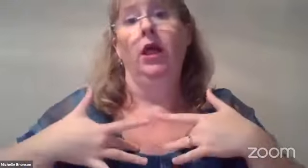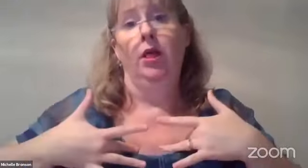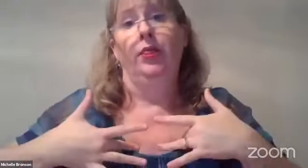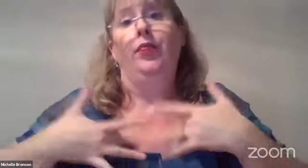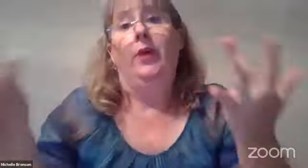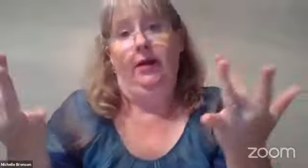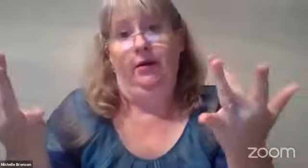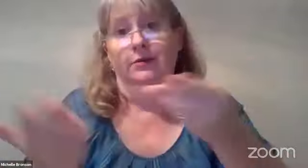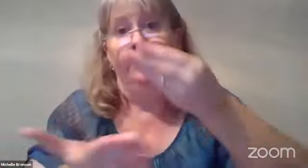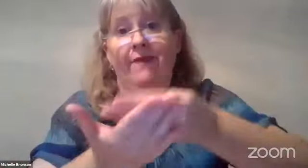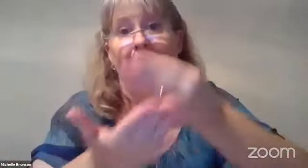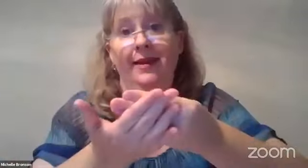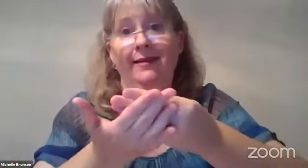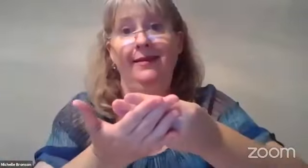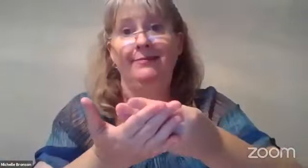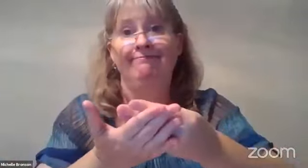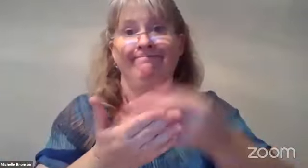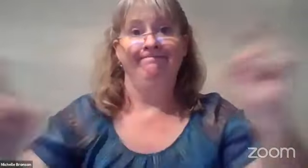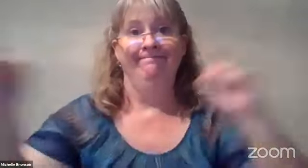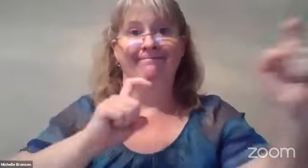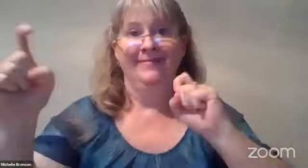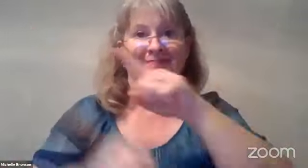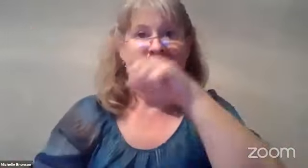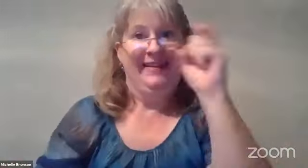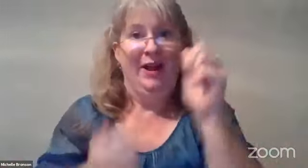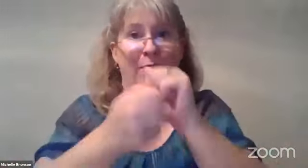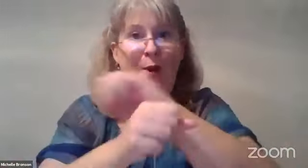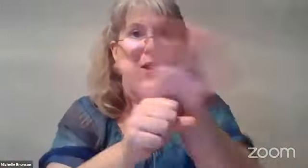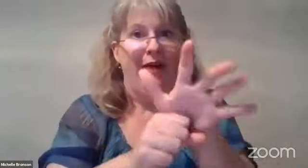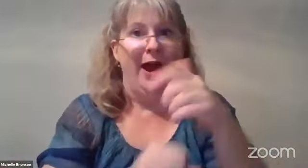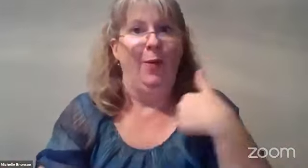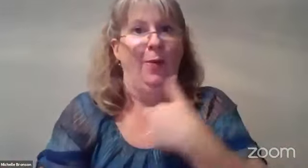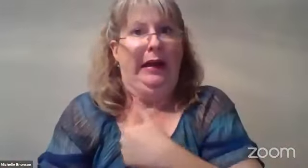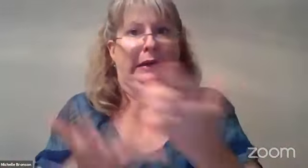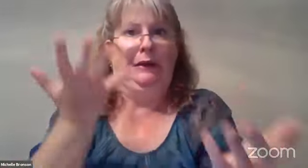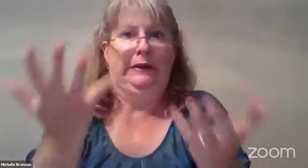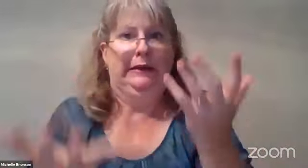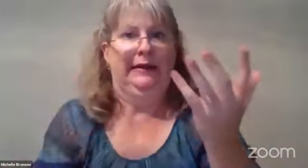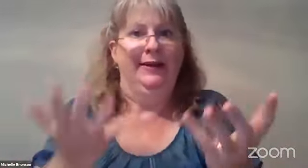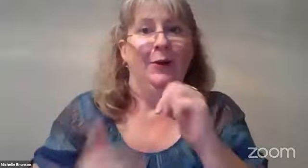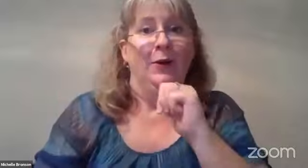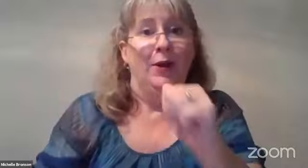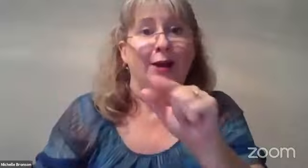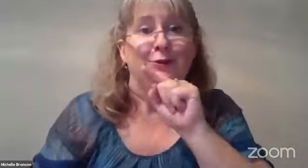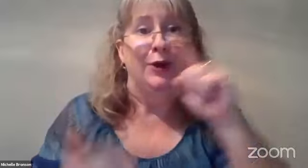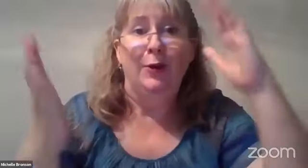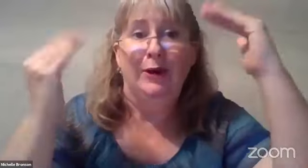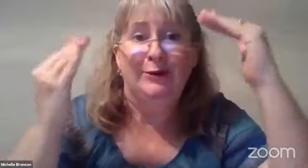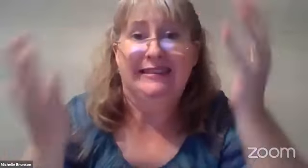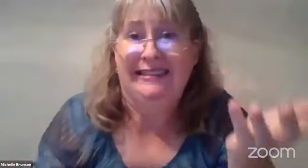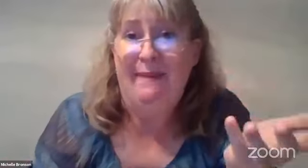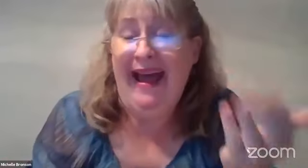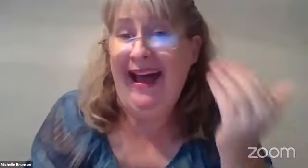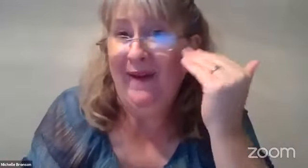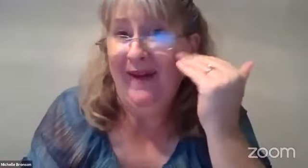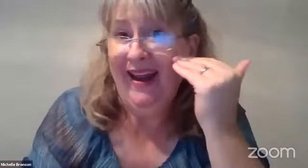program. And we are very excited for that funds, and they continue to be given to us. We were not sure what to